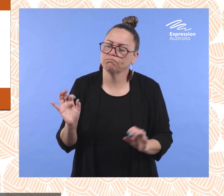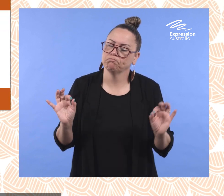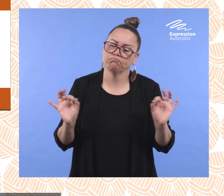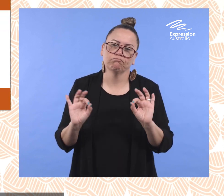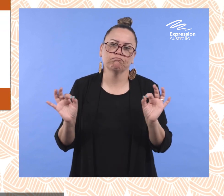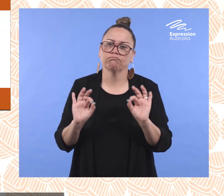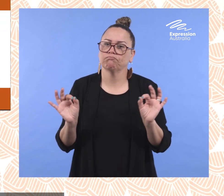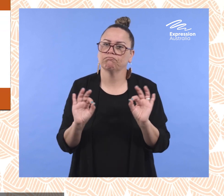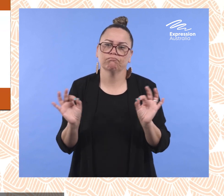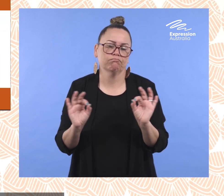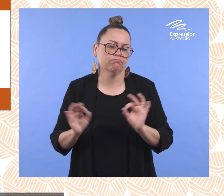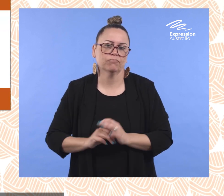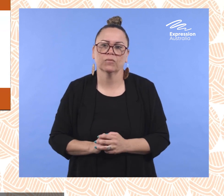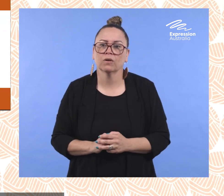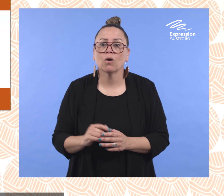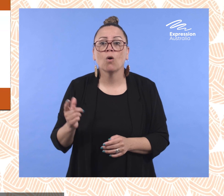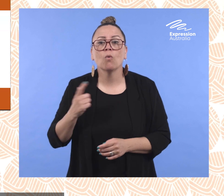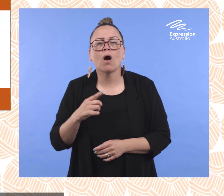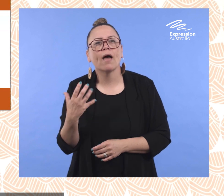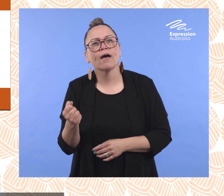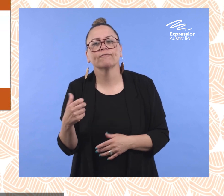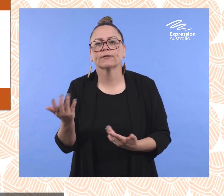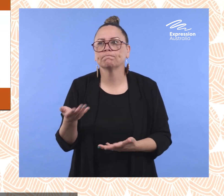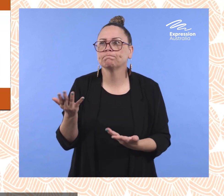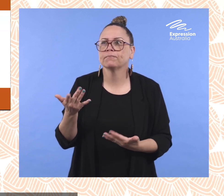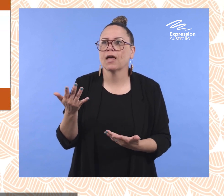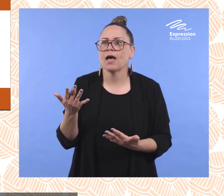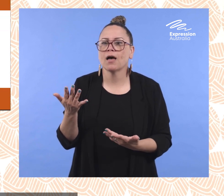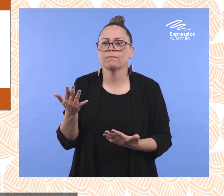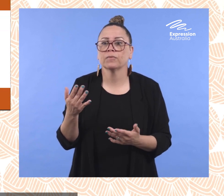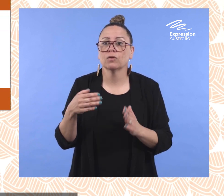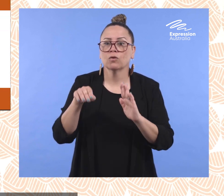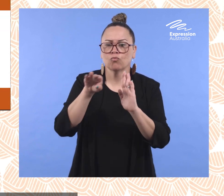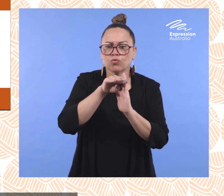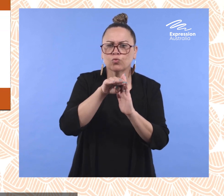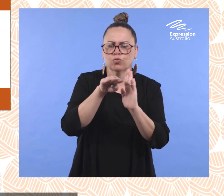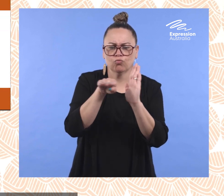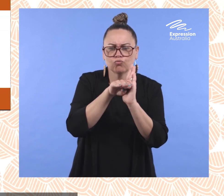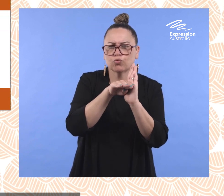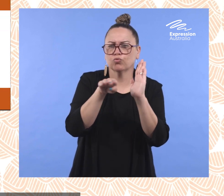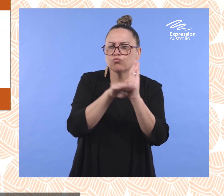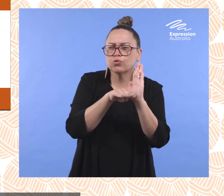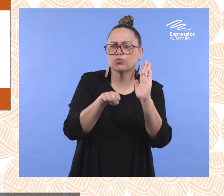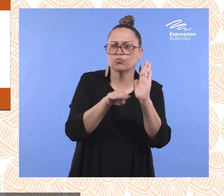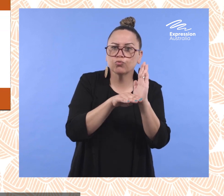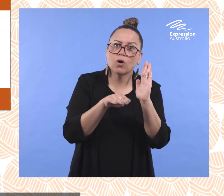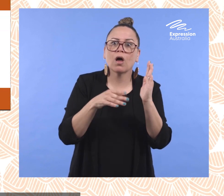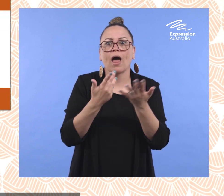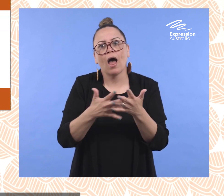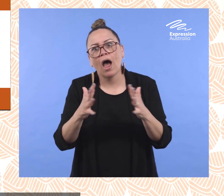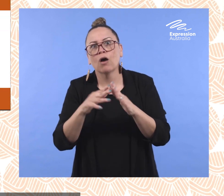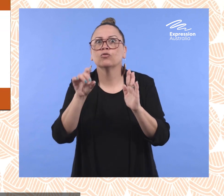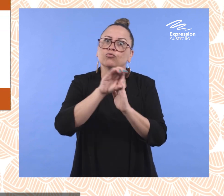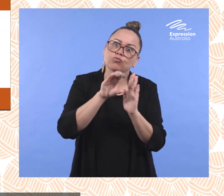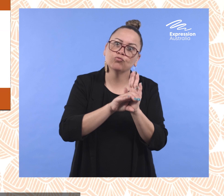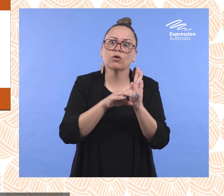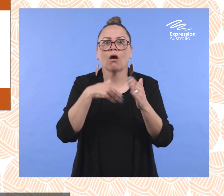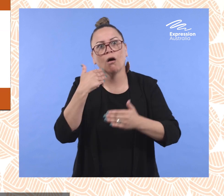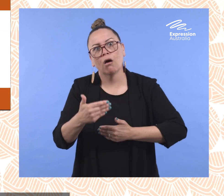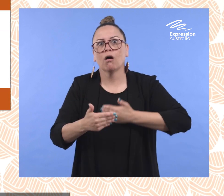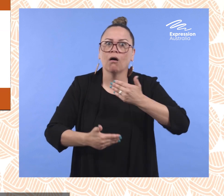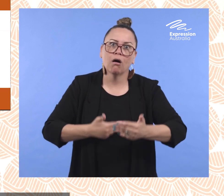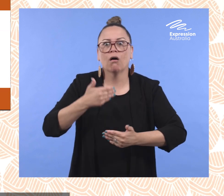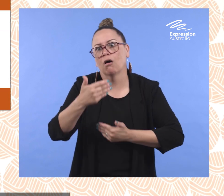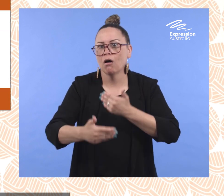process. There's a whole set of rules about even how a Constitution should be run